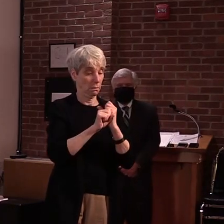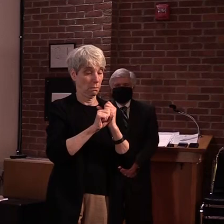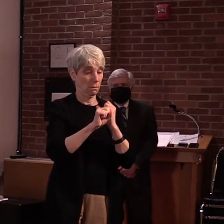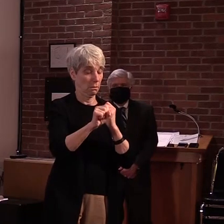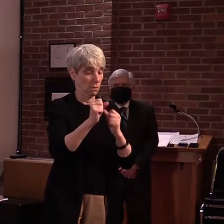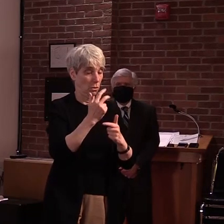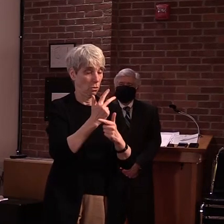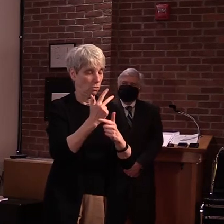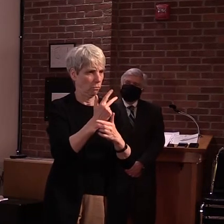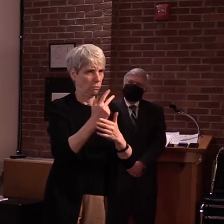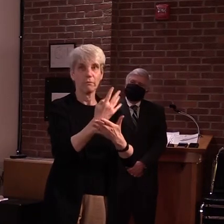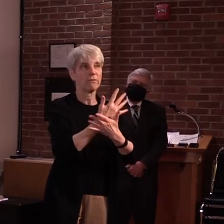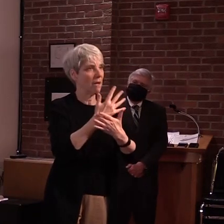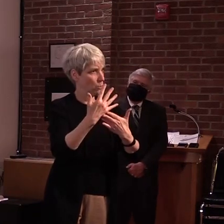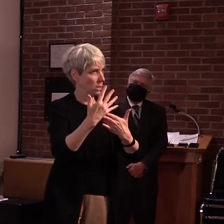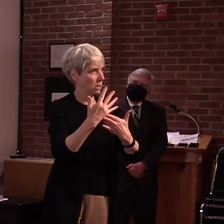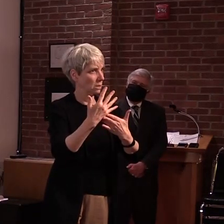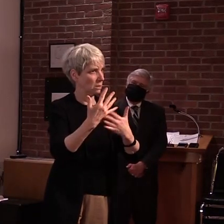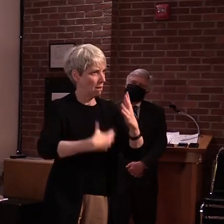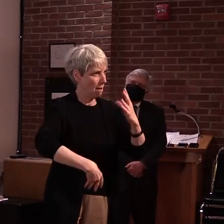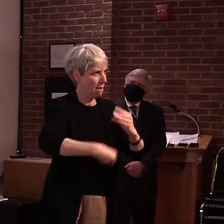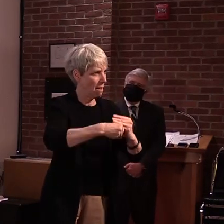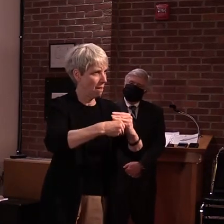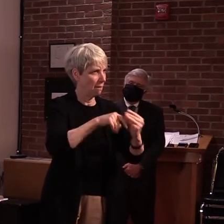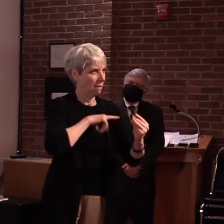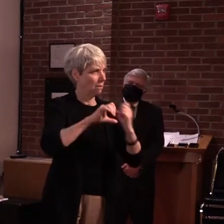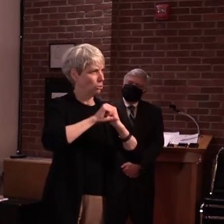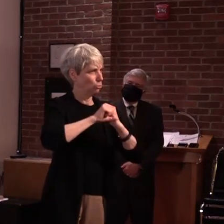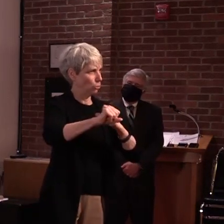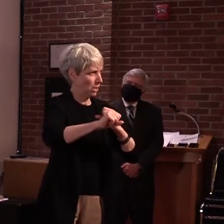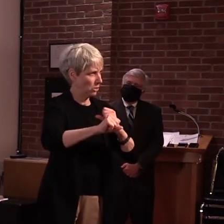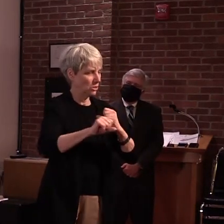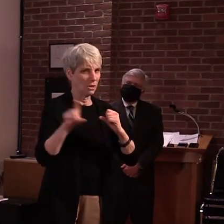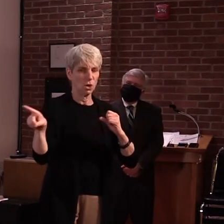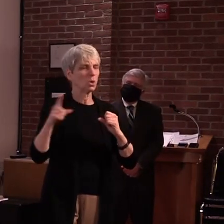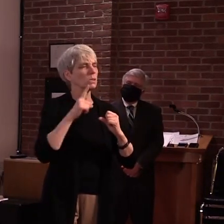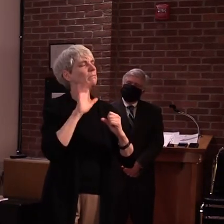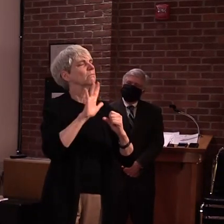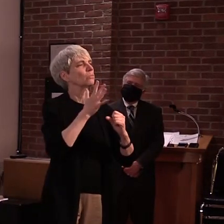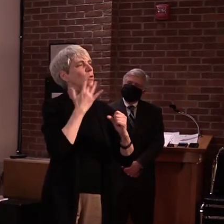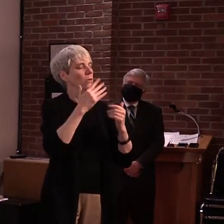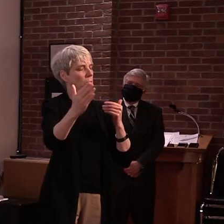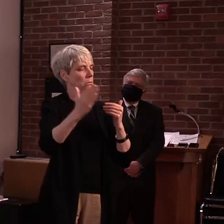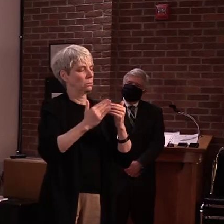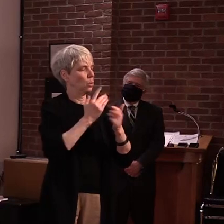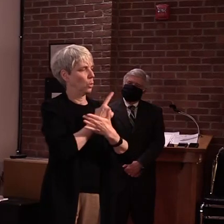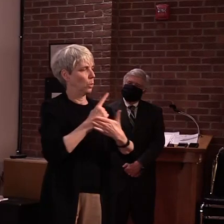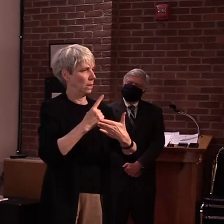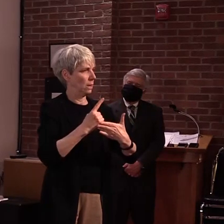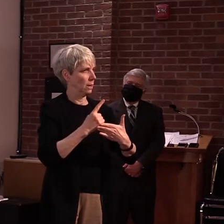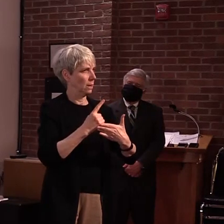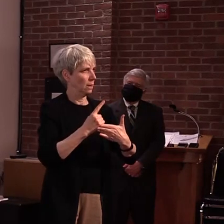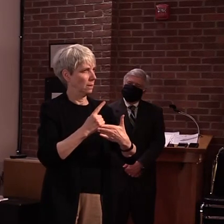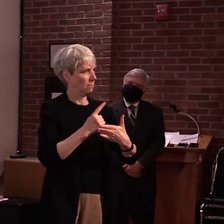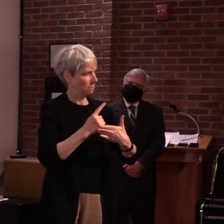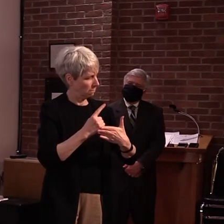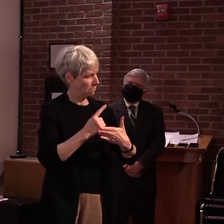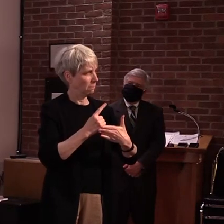it's 5 weeks since you have asked them to do it in a week. Is your message now just